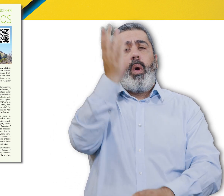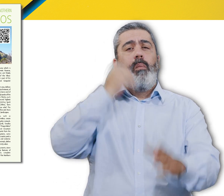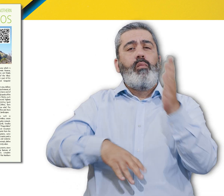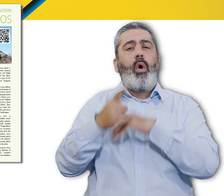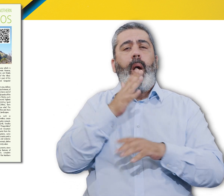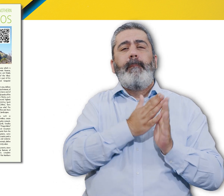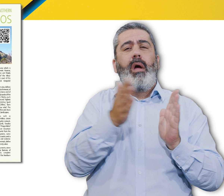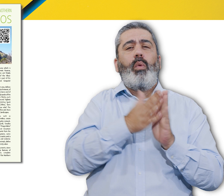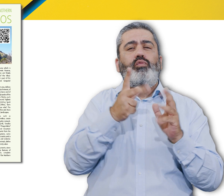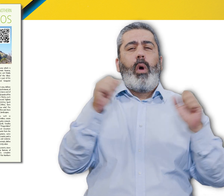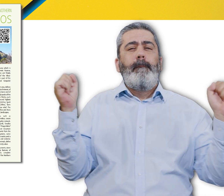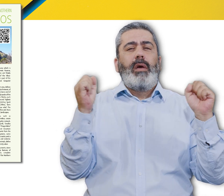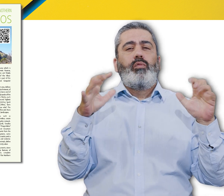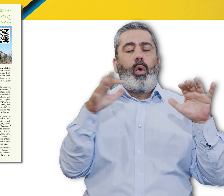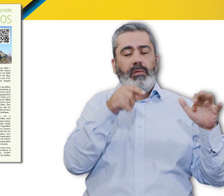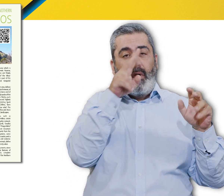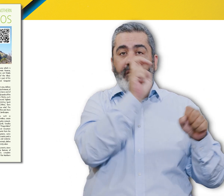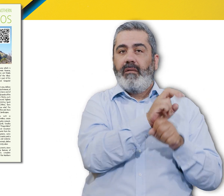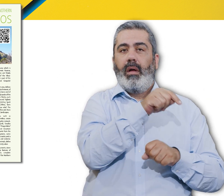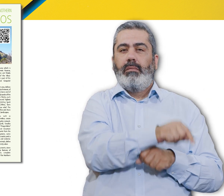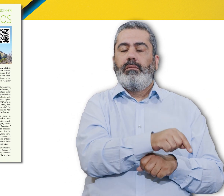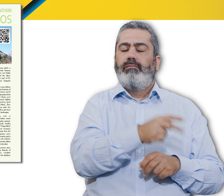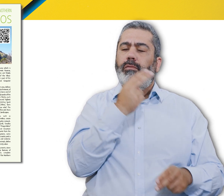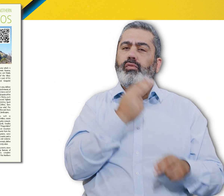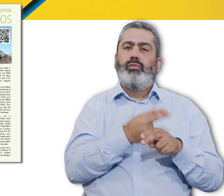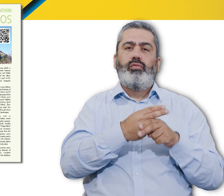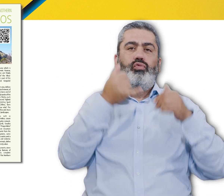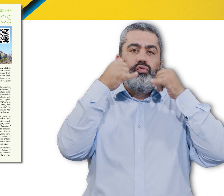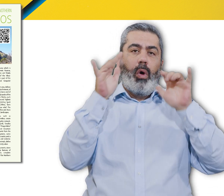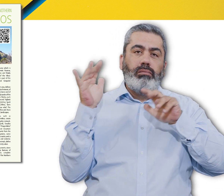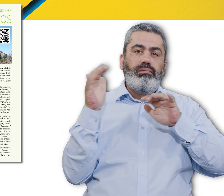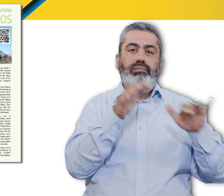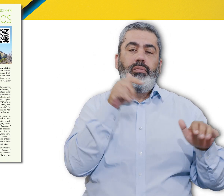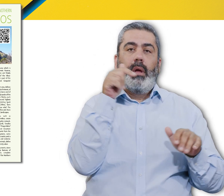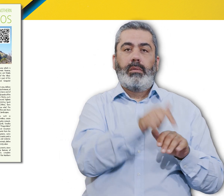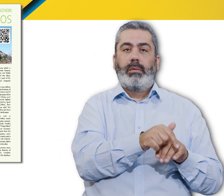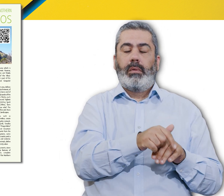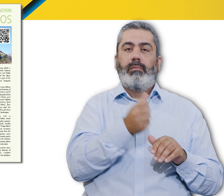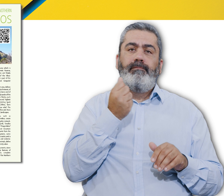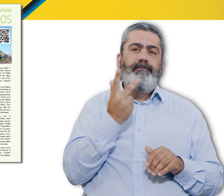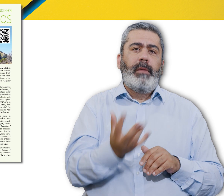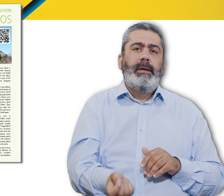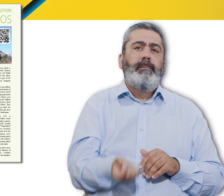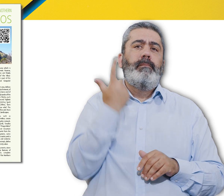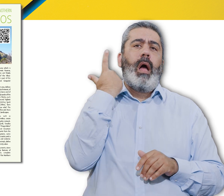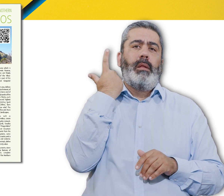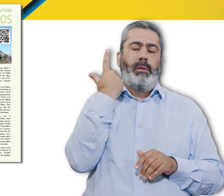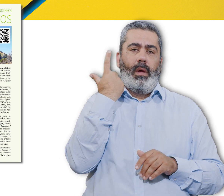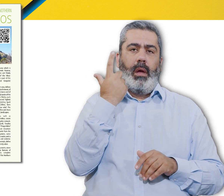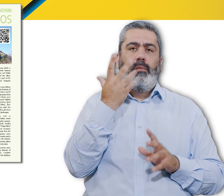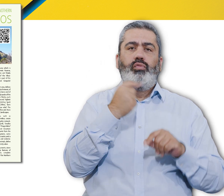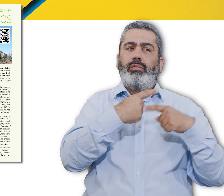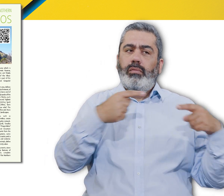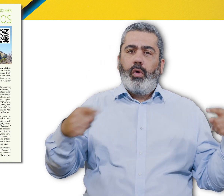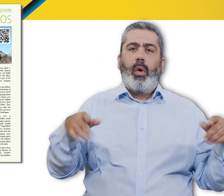Age. Forest ecosystems, some of the greatest of the country and a large number of rare and endemic species of plants and